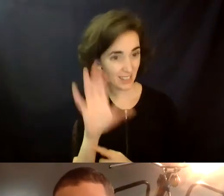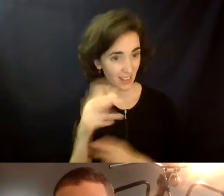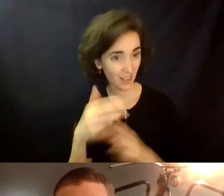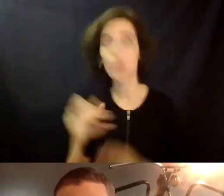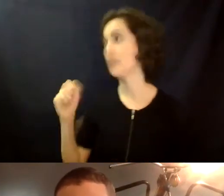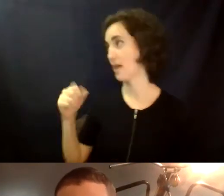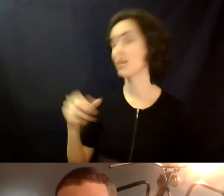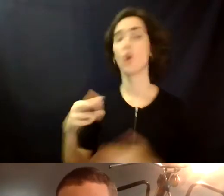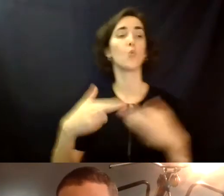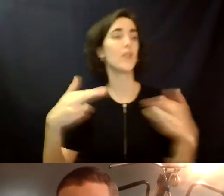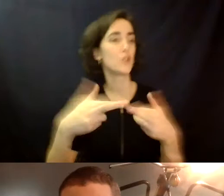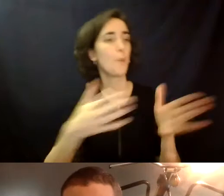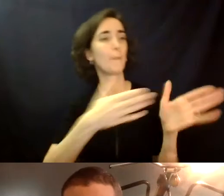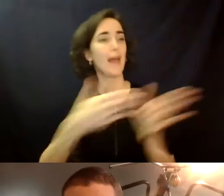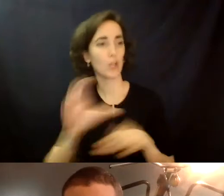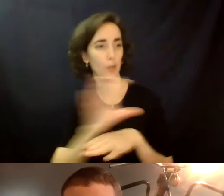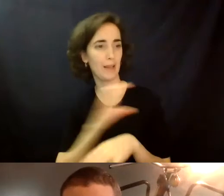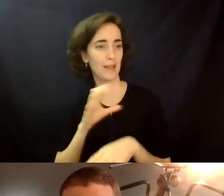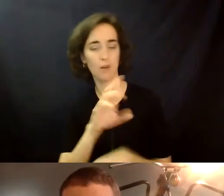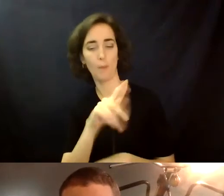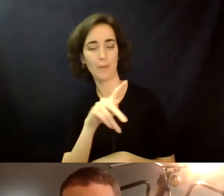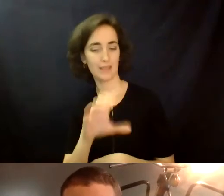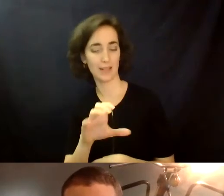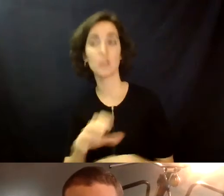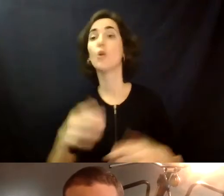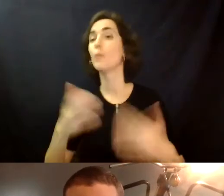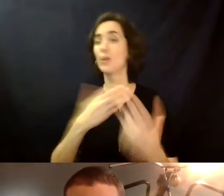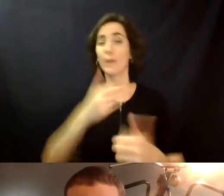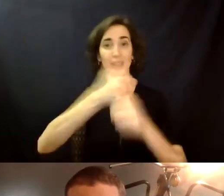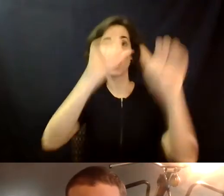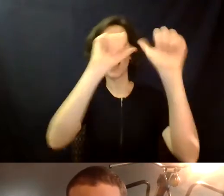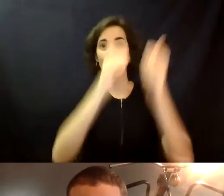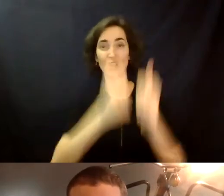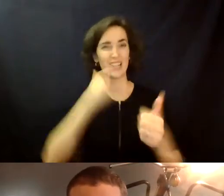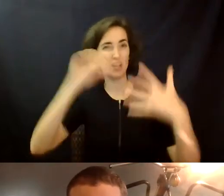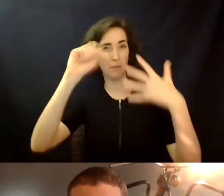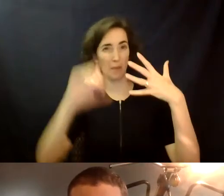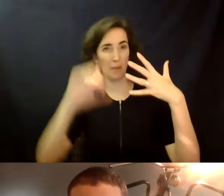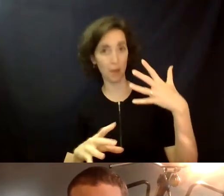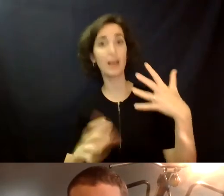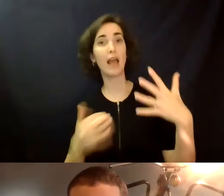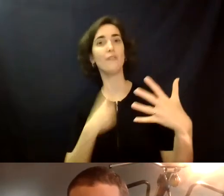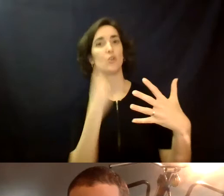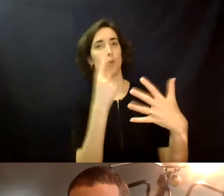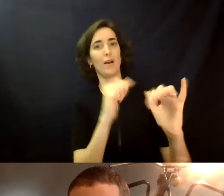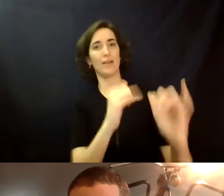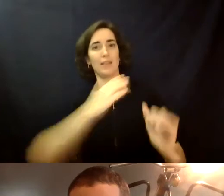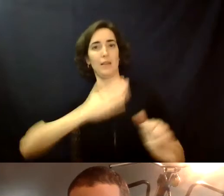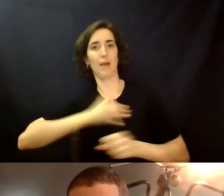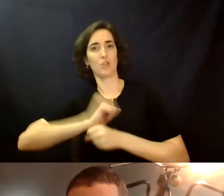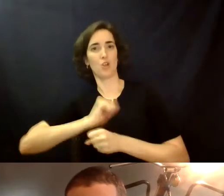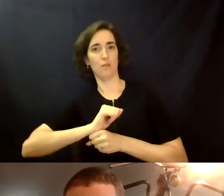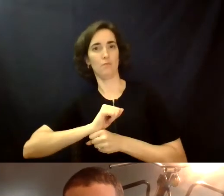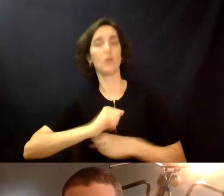Commission? Yeah. So each one of those agencies I mentioned, there is my counterpart, the Human